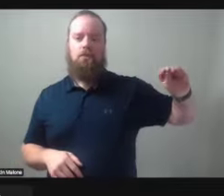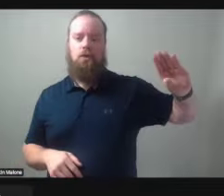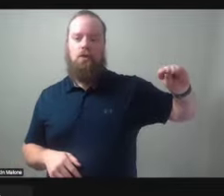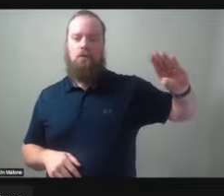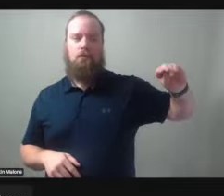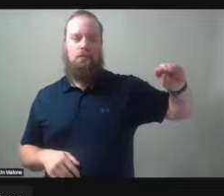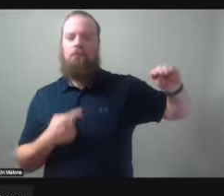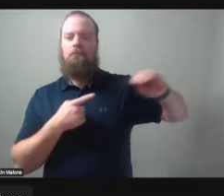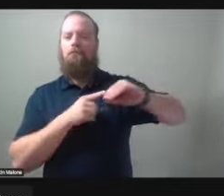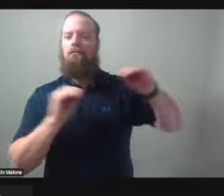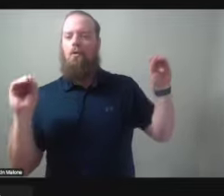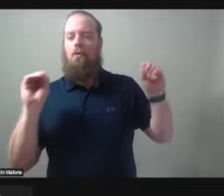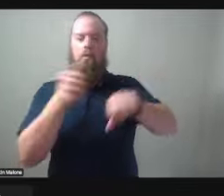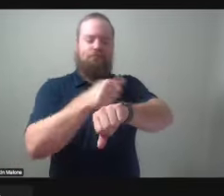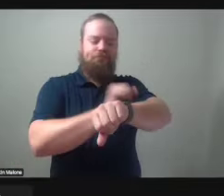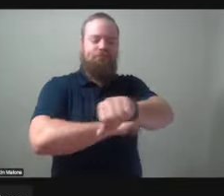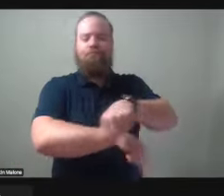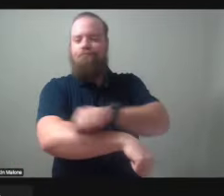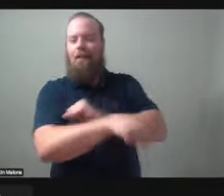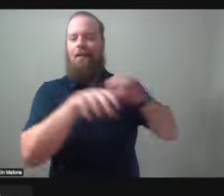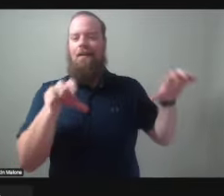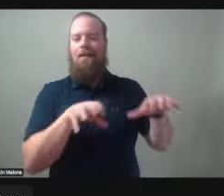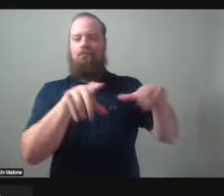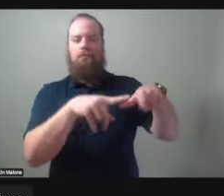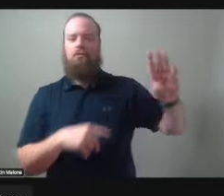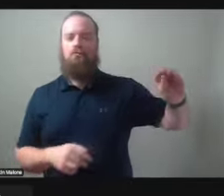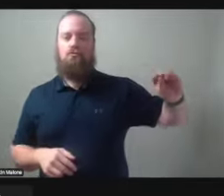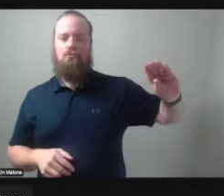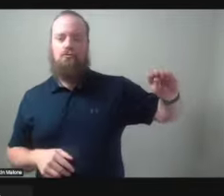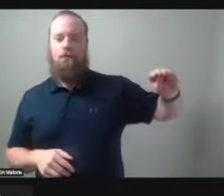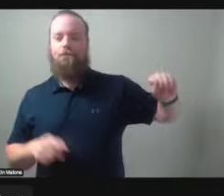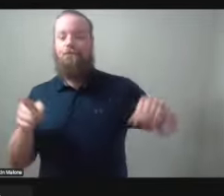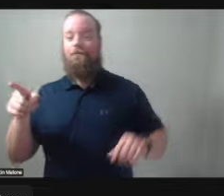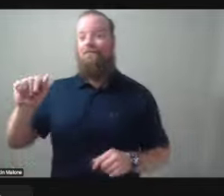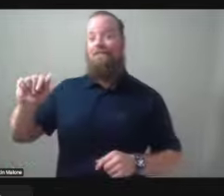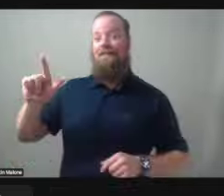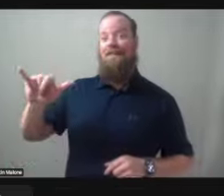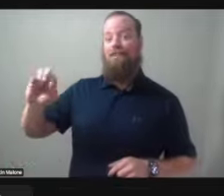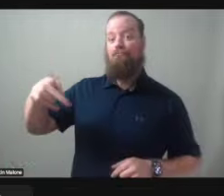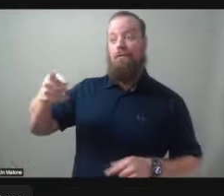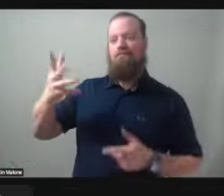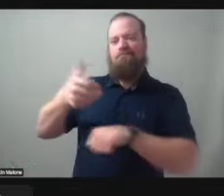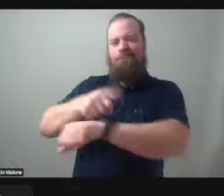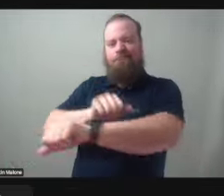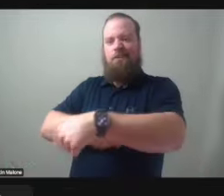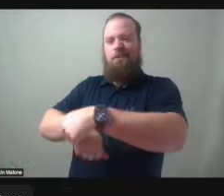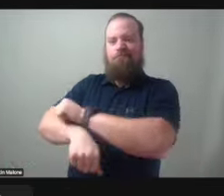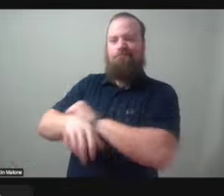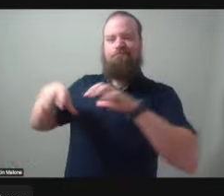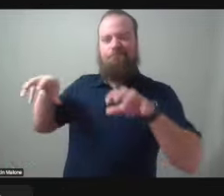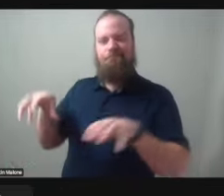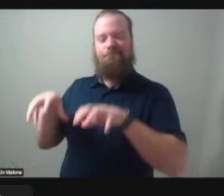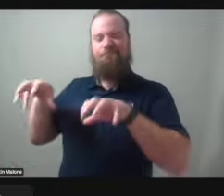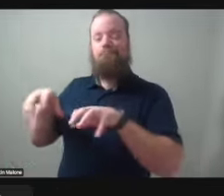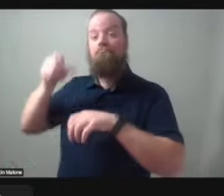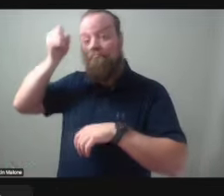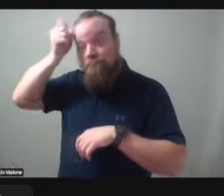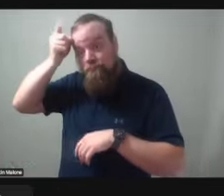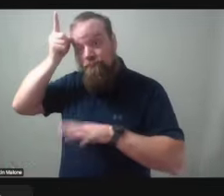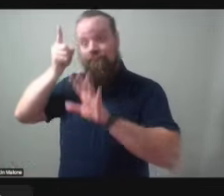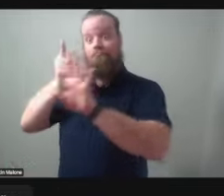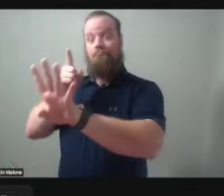and the difference between being an ally, quote, and allyship. And you can say that